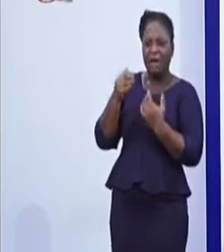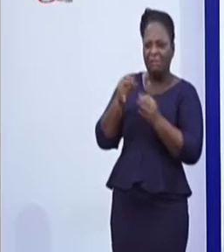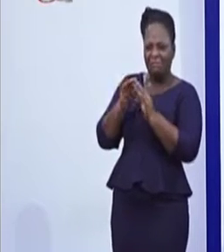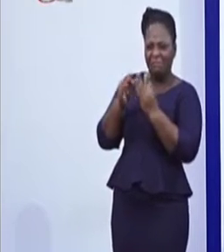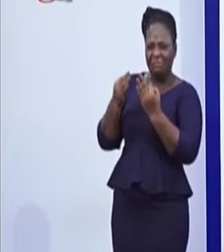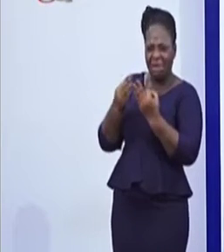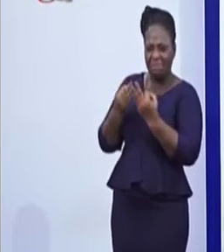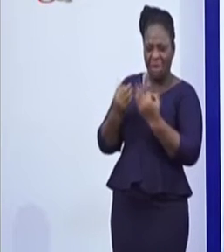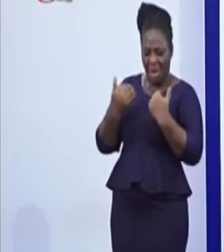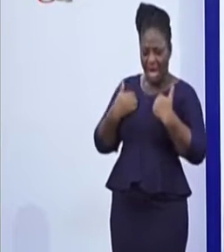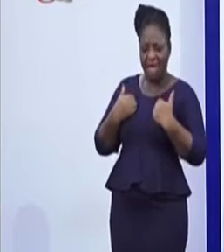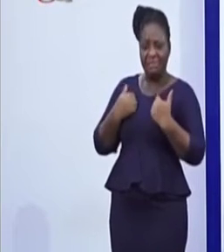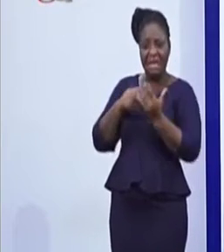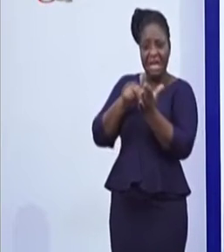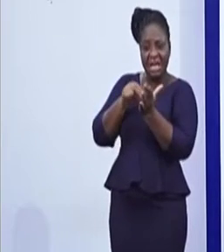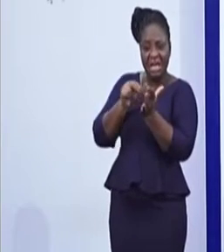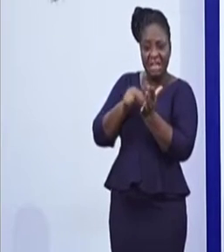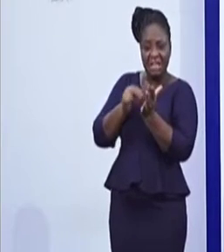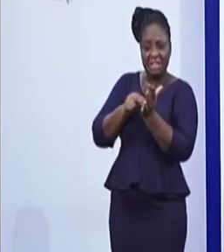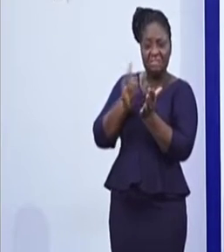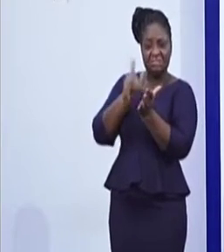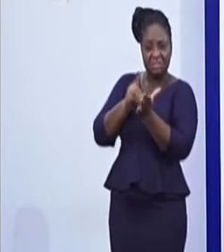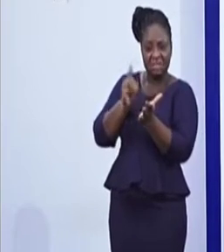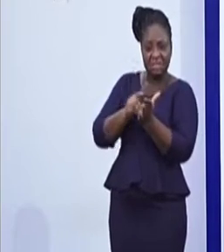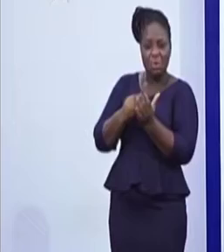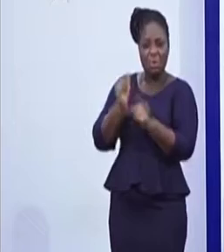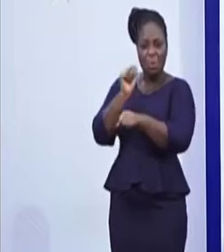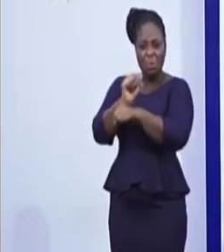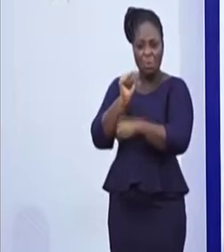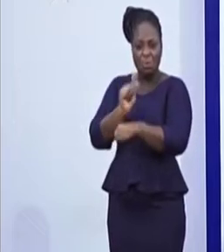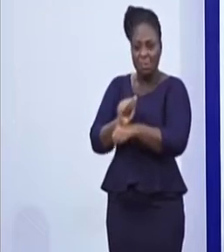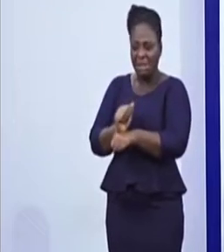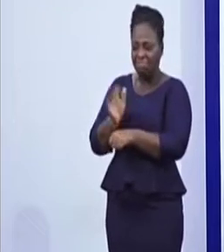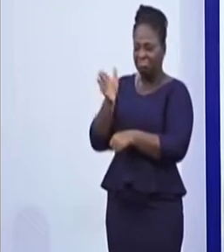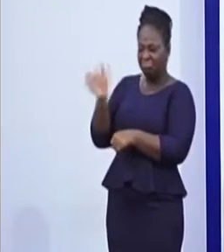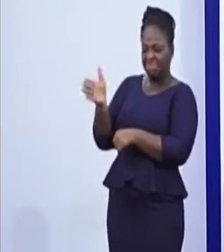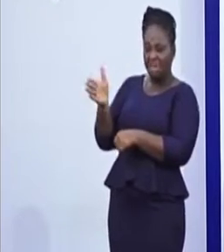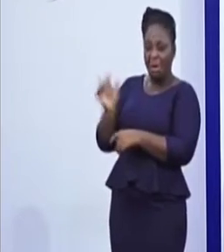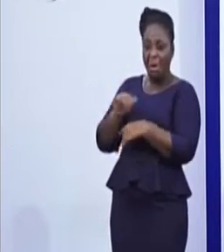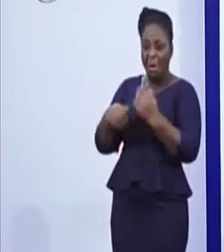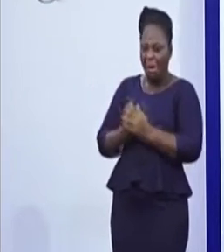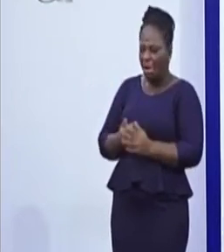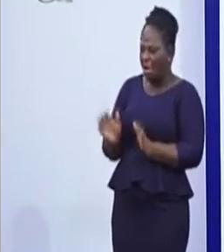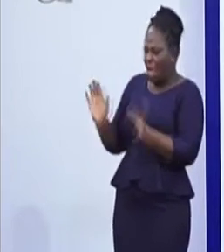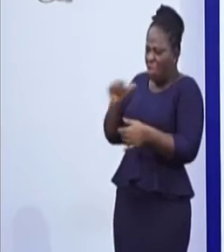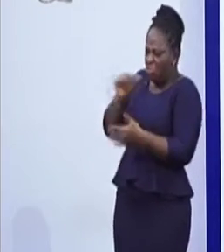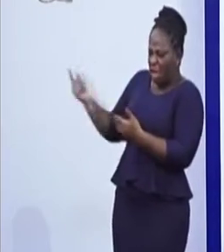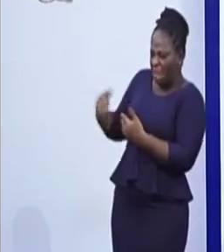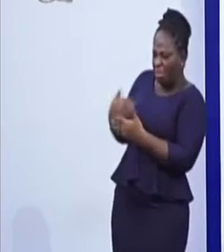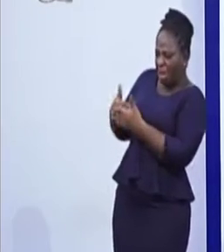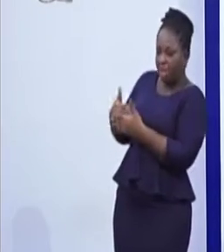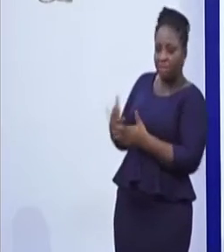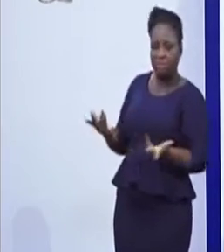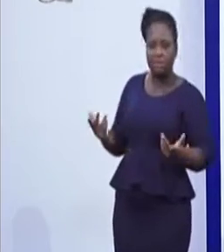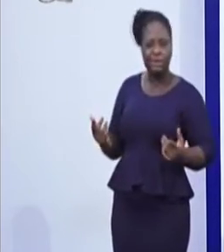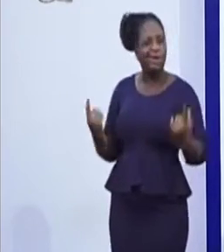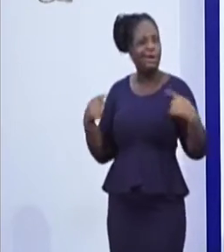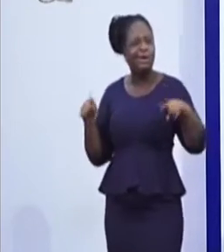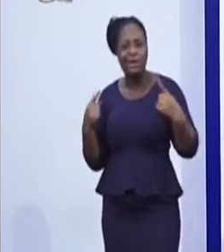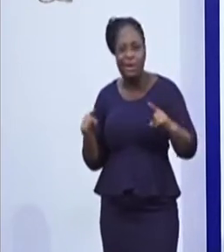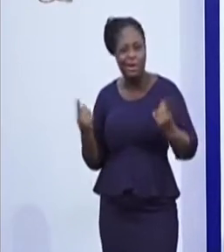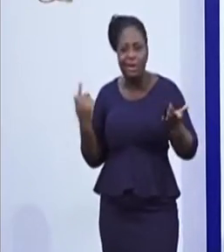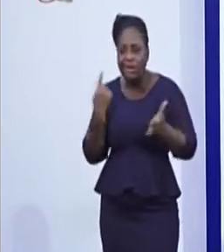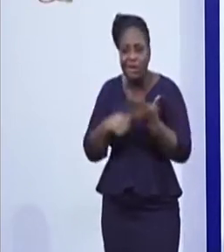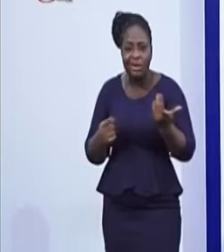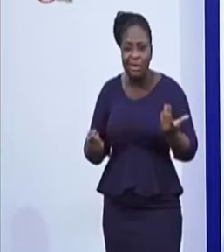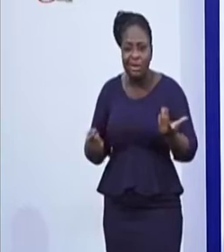have healthcare workers who work in facilities, all being stigmatized. And when it happens like that, we